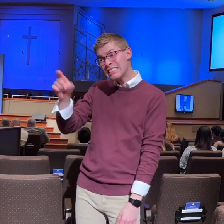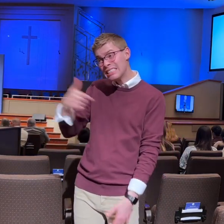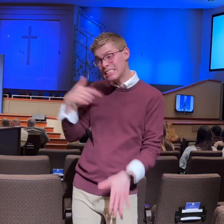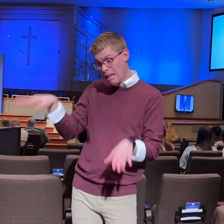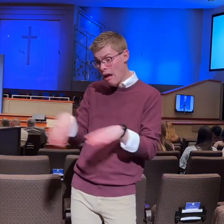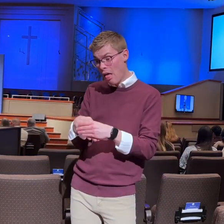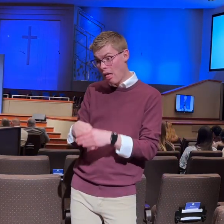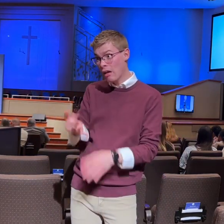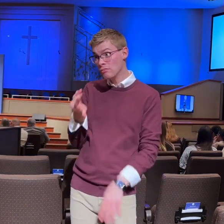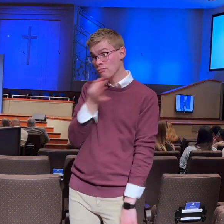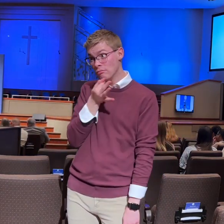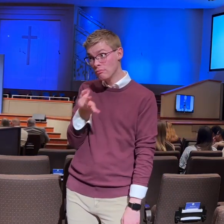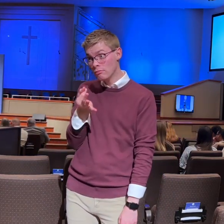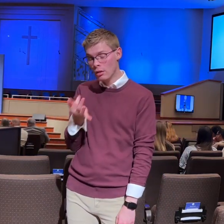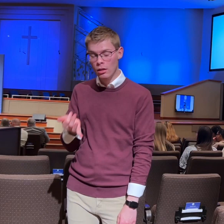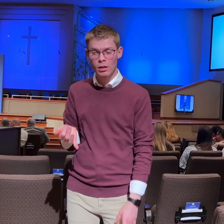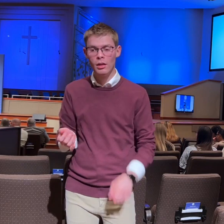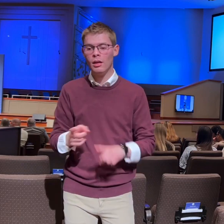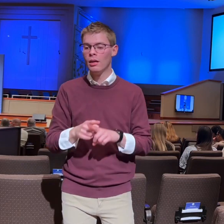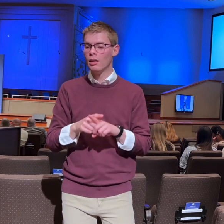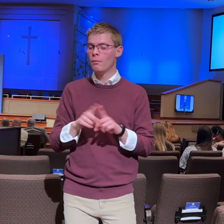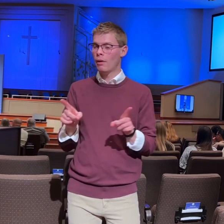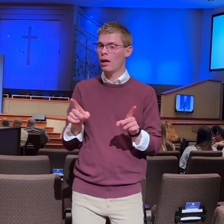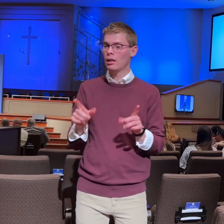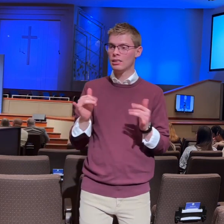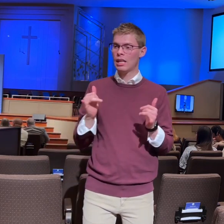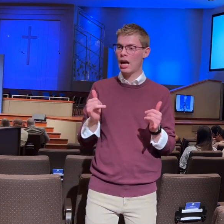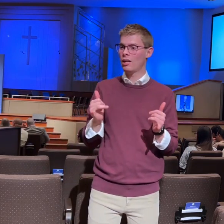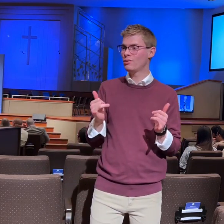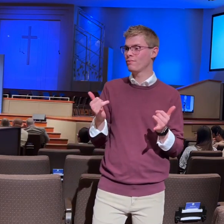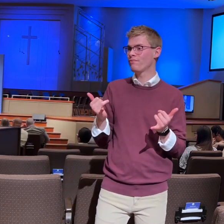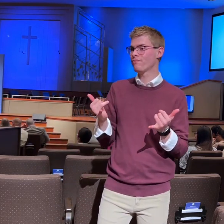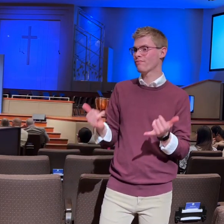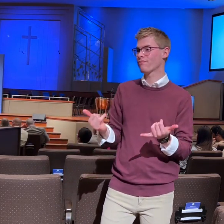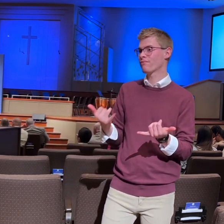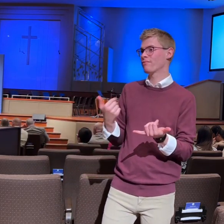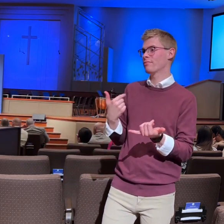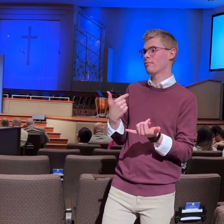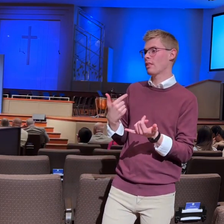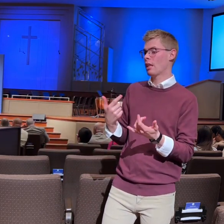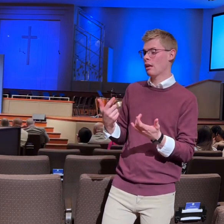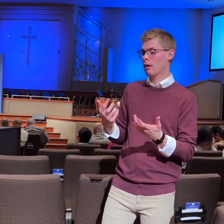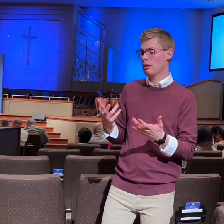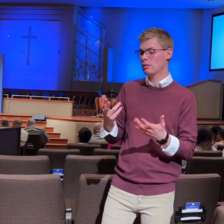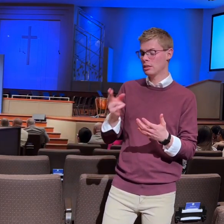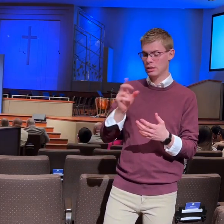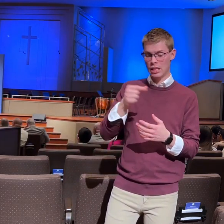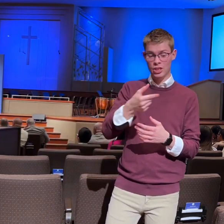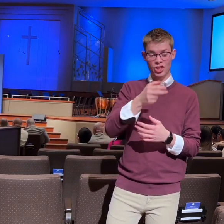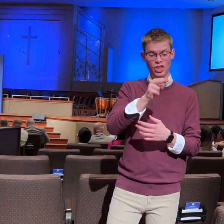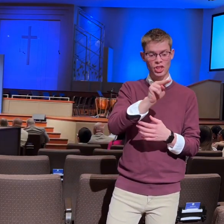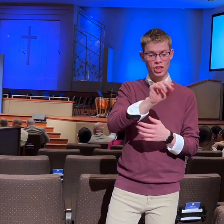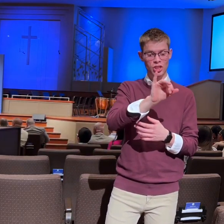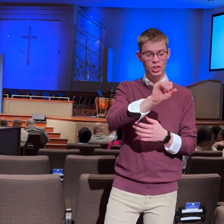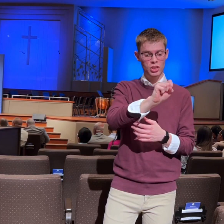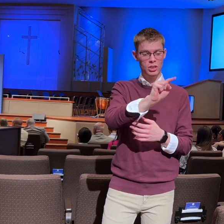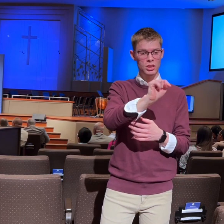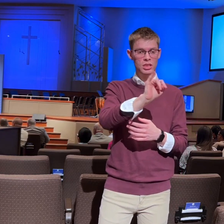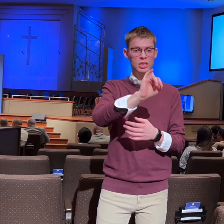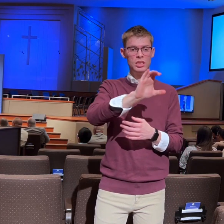forbidding, they were forbidding to marry. This fell back to Gnosticism. The Gnostics felt that physical